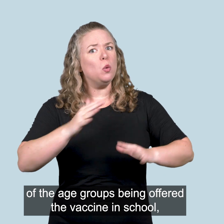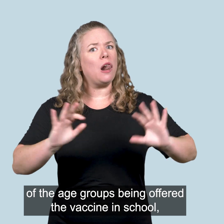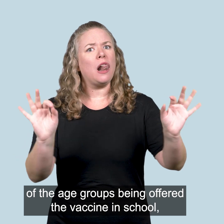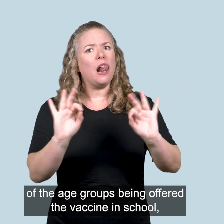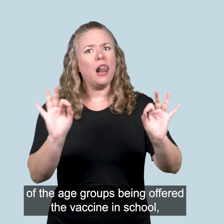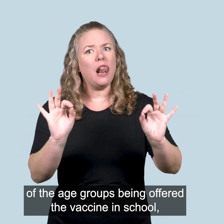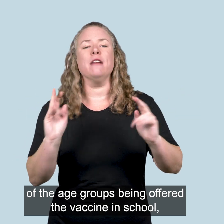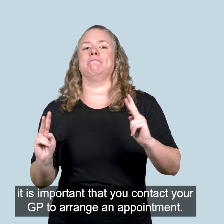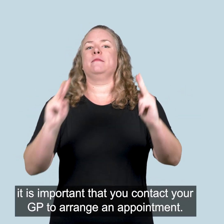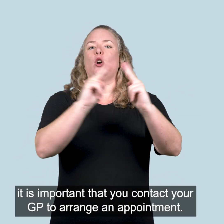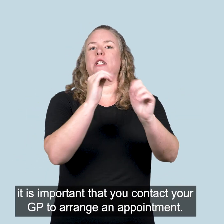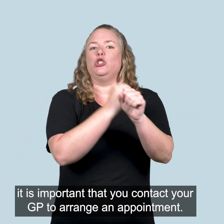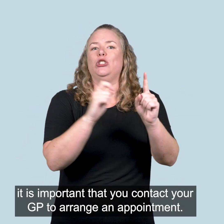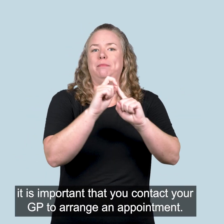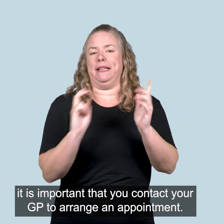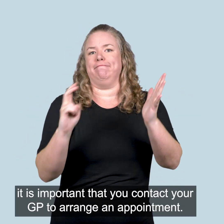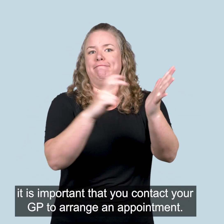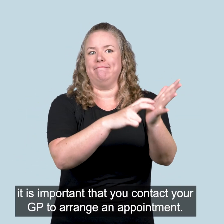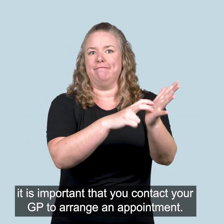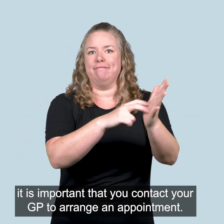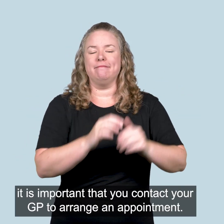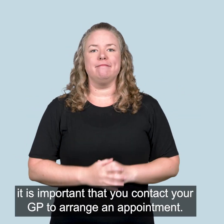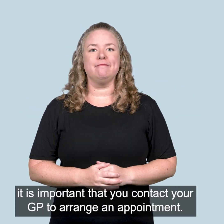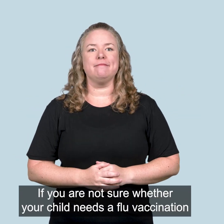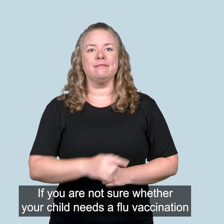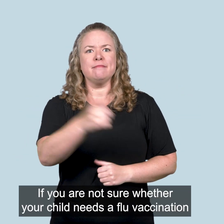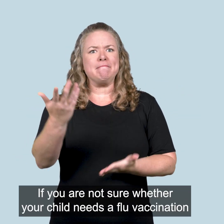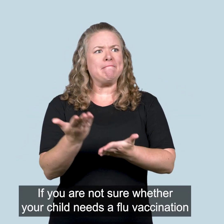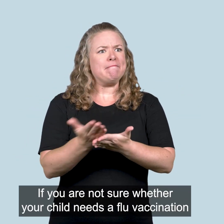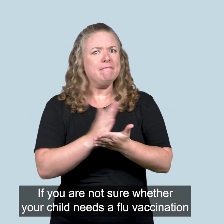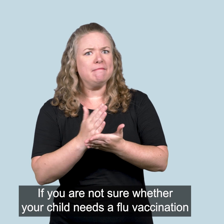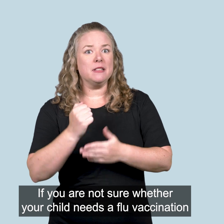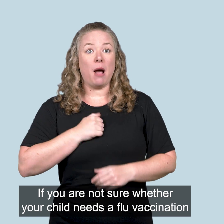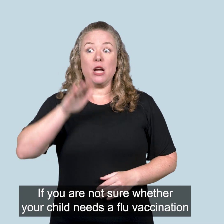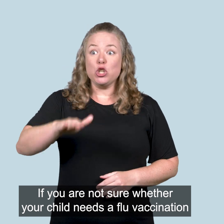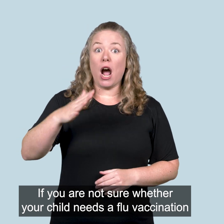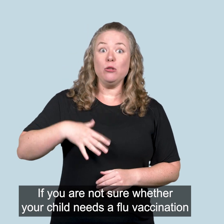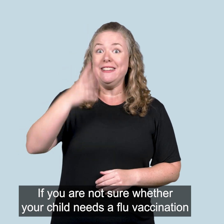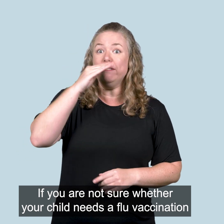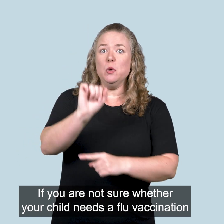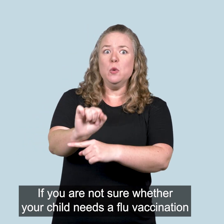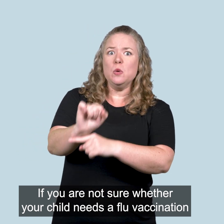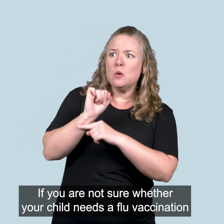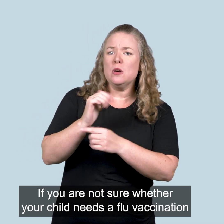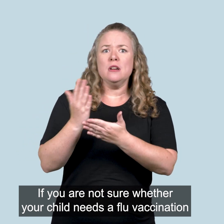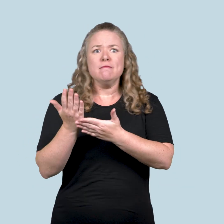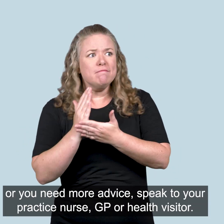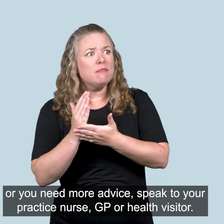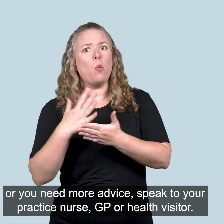being offered the vaccine in school, it is important that you contact your GP to arrange an appointment. If you're not sure whether your child needs a flu